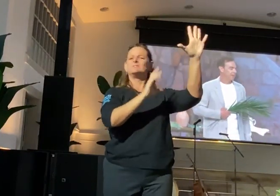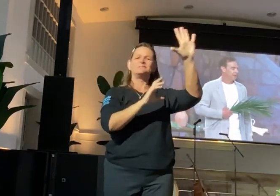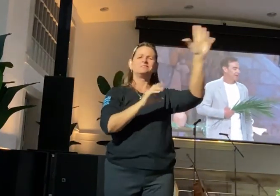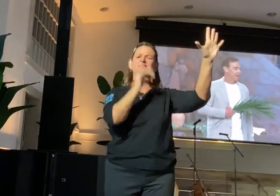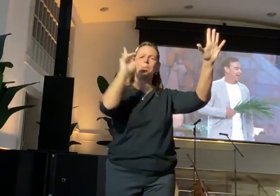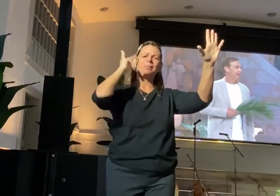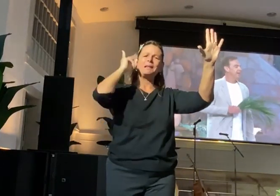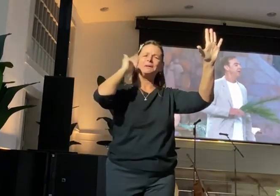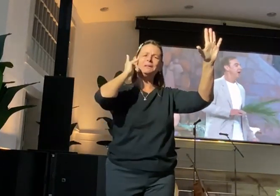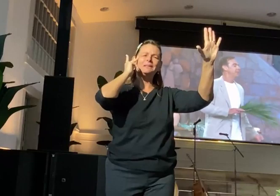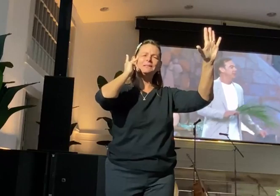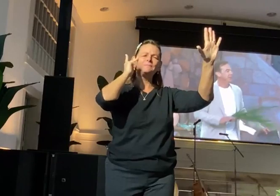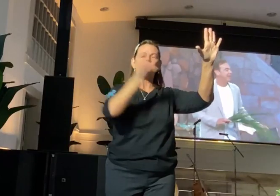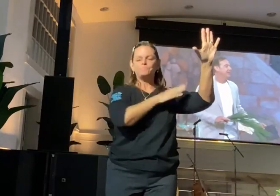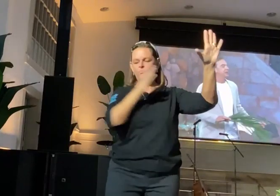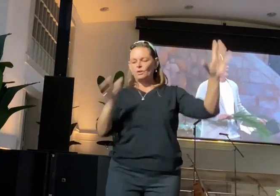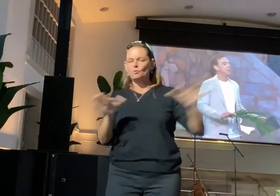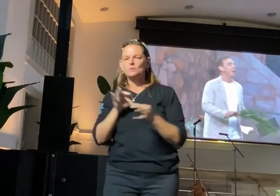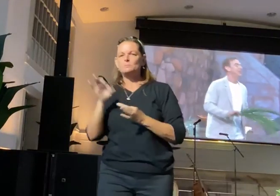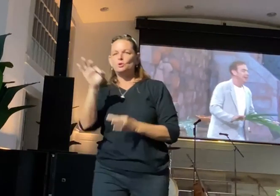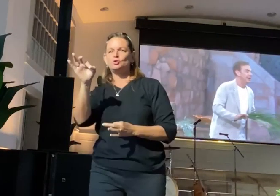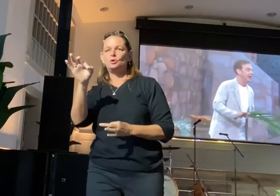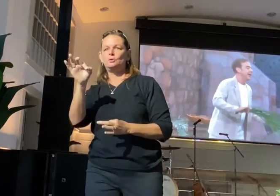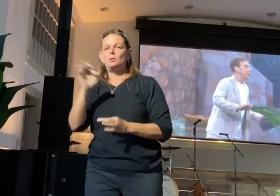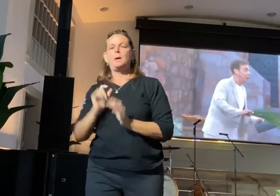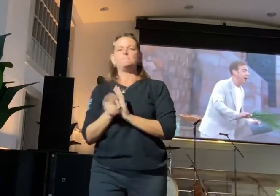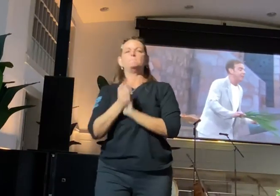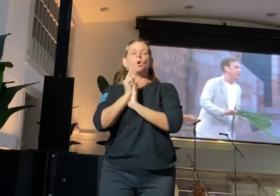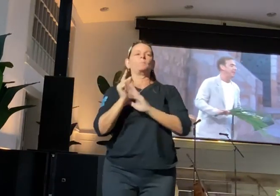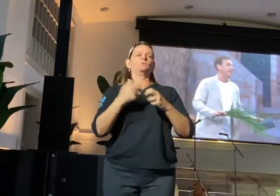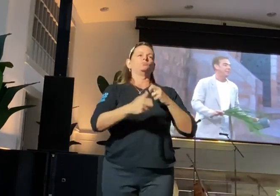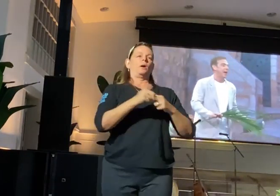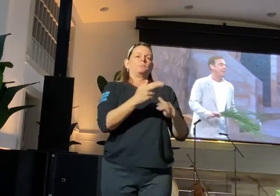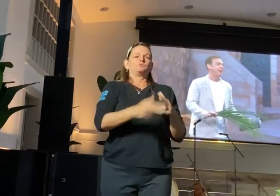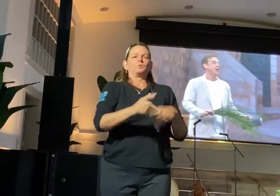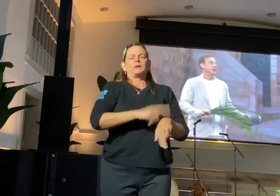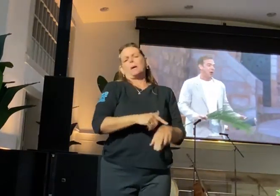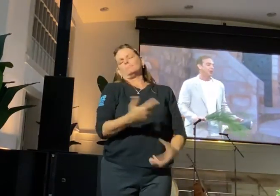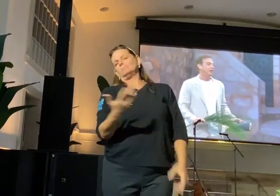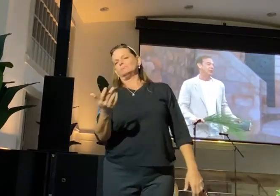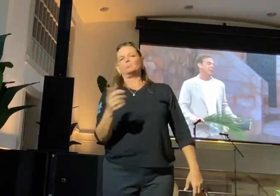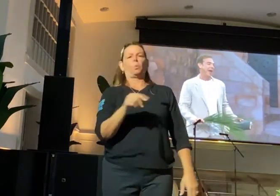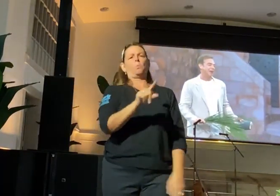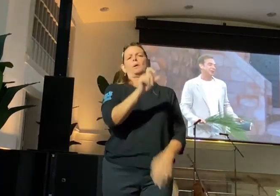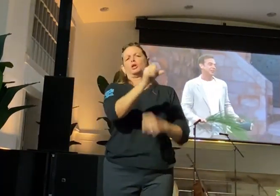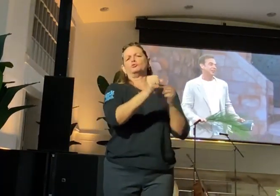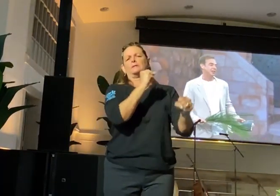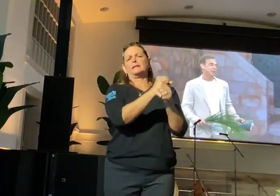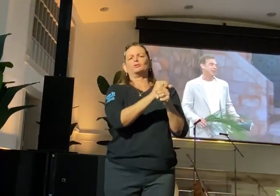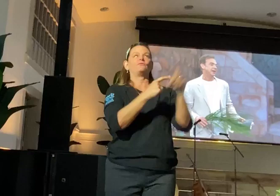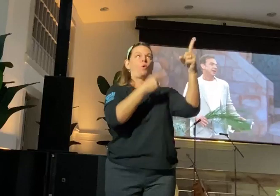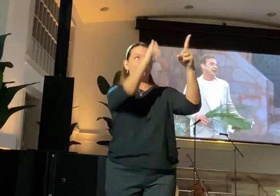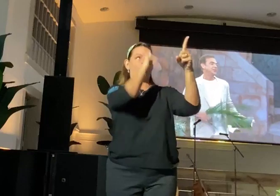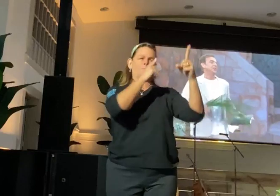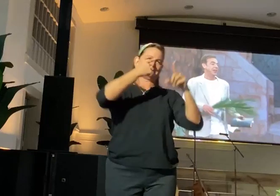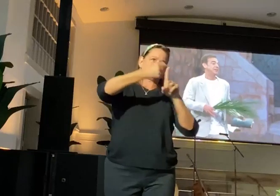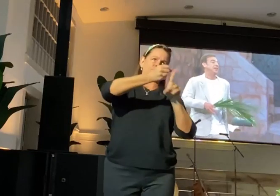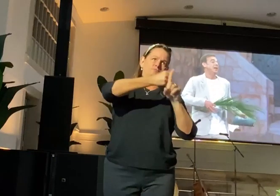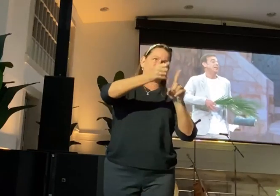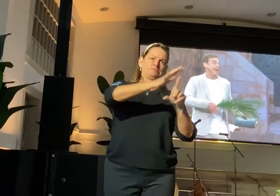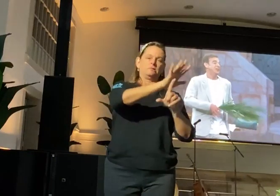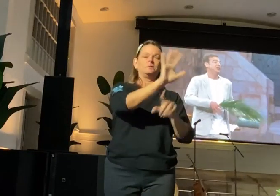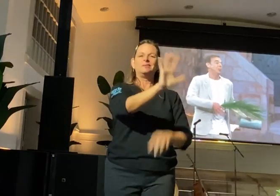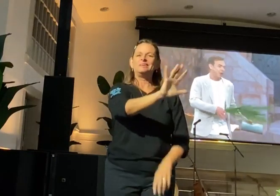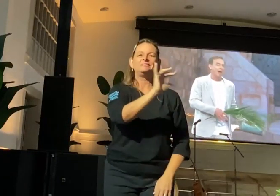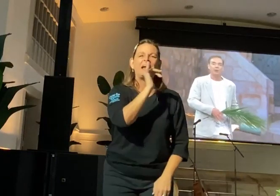spiritual freedom. Yeah. He didn't come to relieve some momentary problem that they might be going through, but actually to deal with a